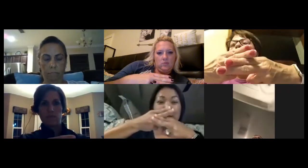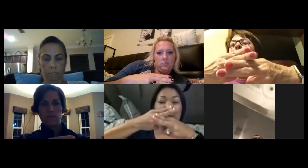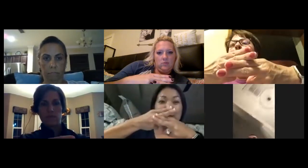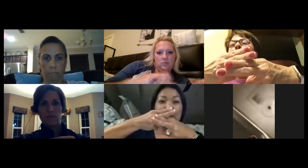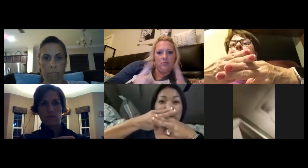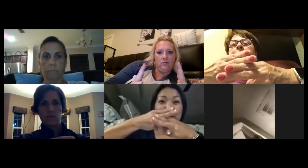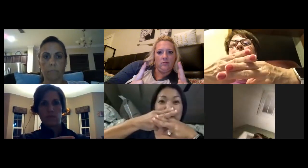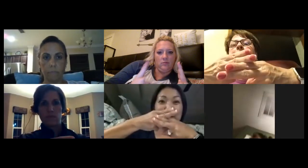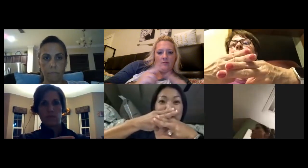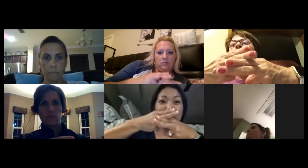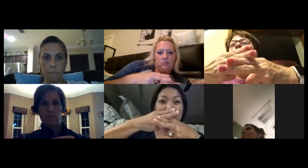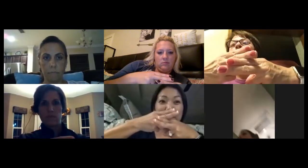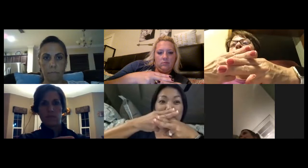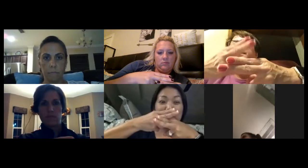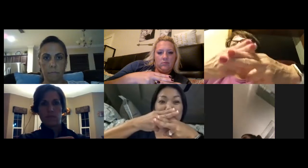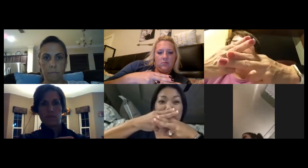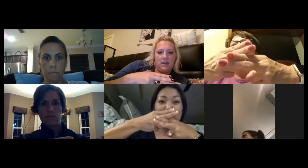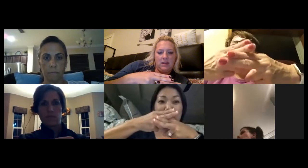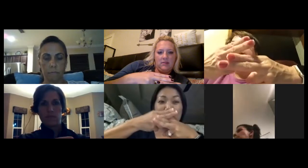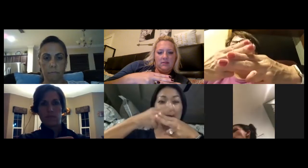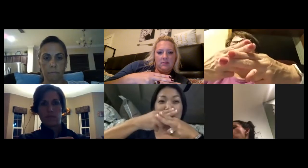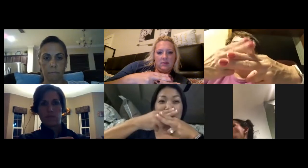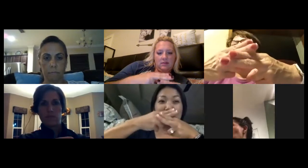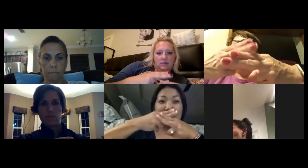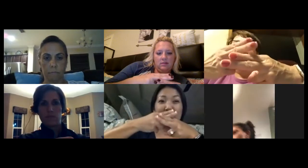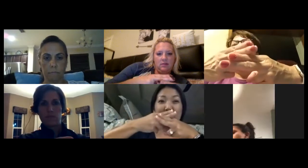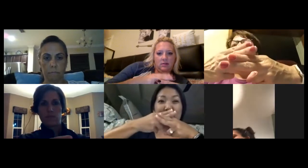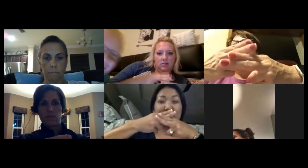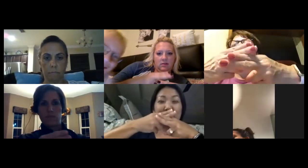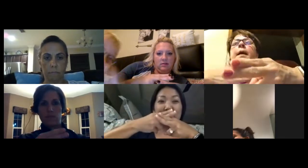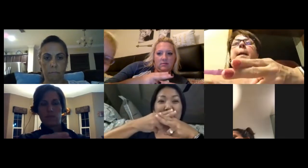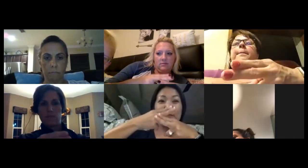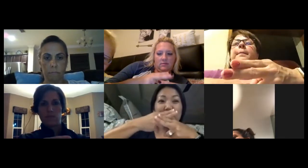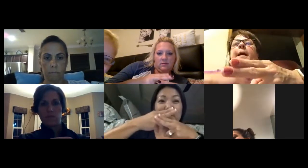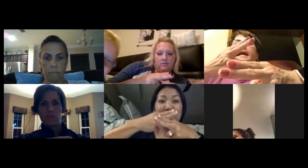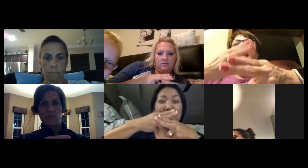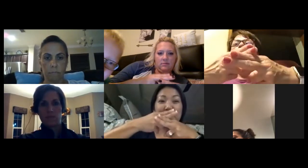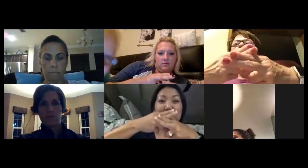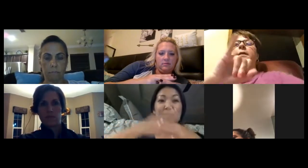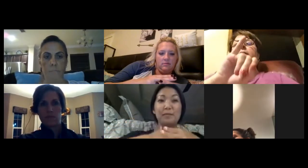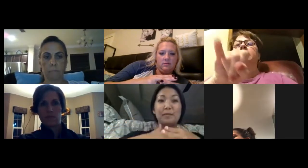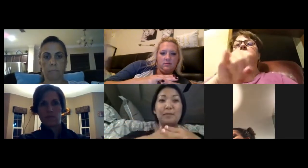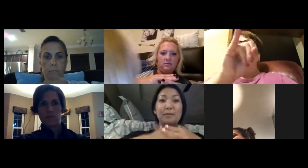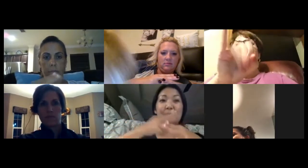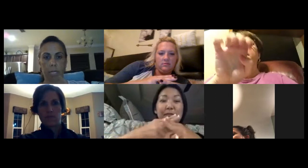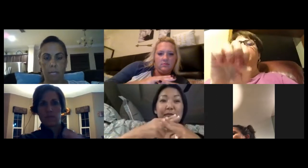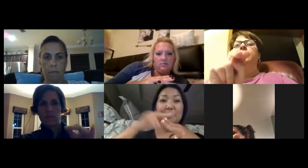Yep. Yep. So that's my name. My name is